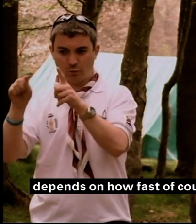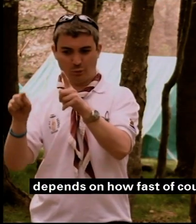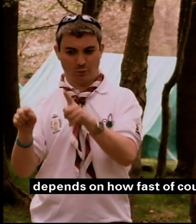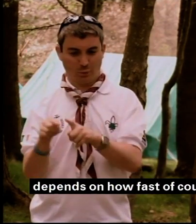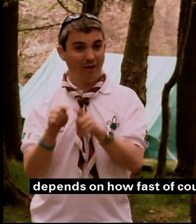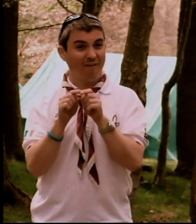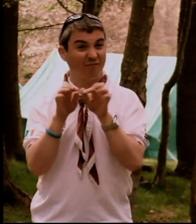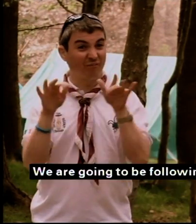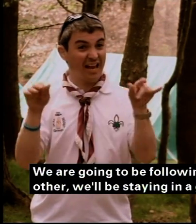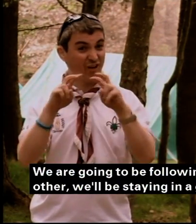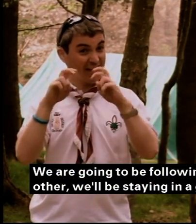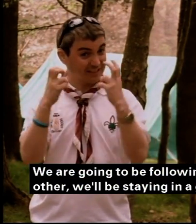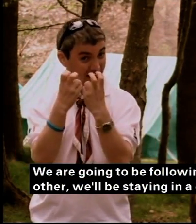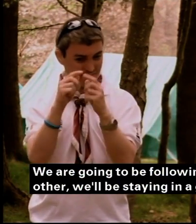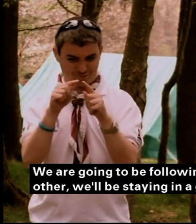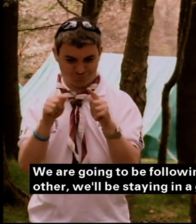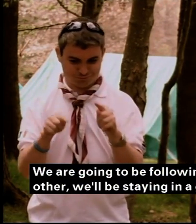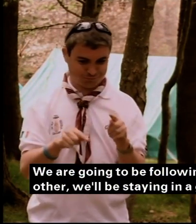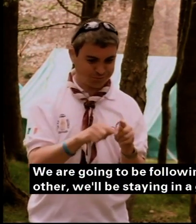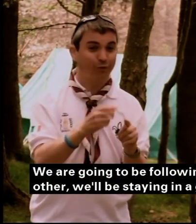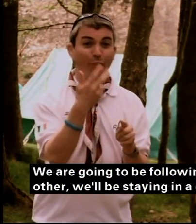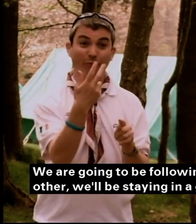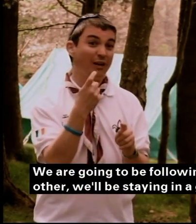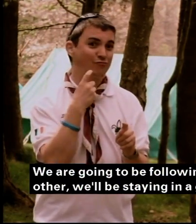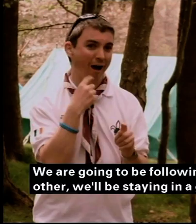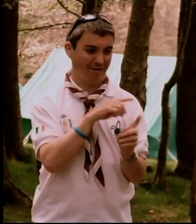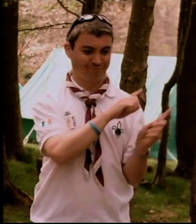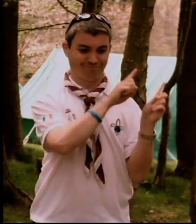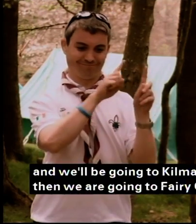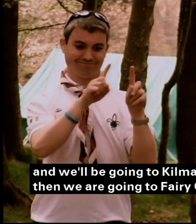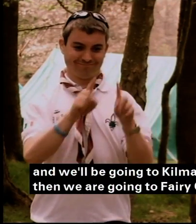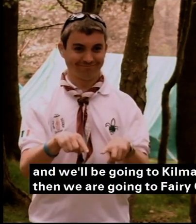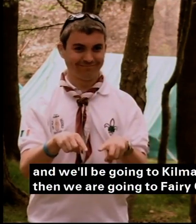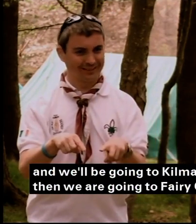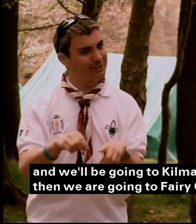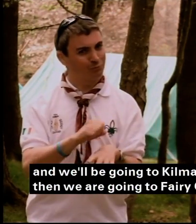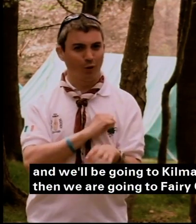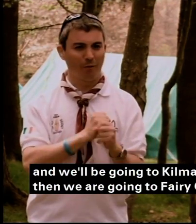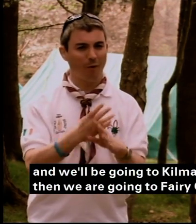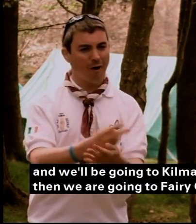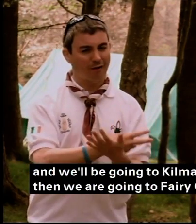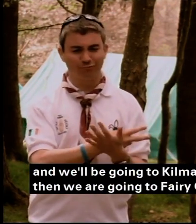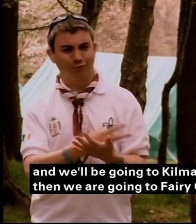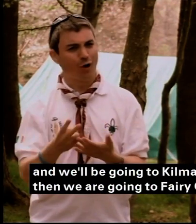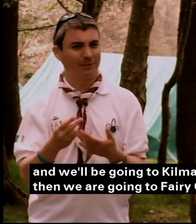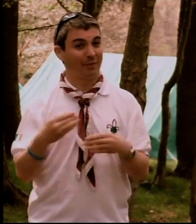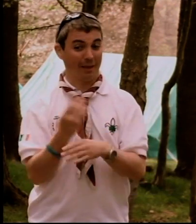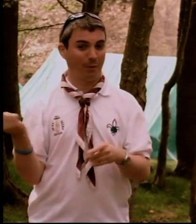going to be going to Kilmashog, then we're going to going to Ferry Castle, then we're going to Three Rock, and then we'll be, hopefully, ending up here.